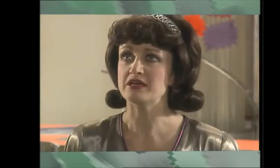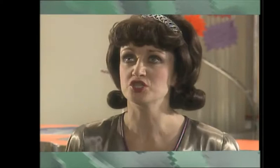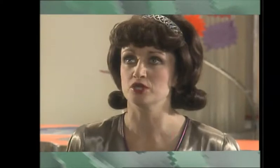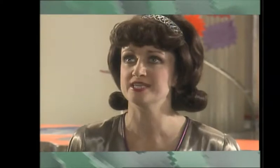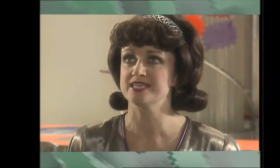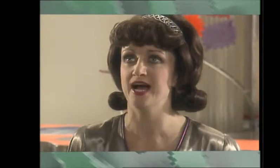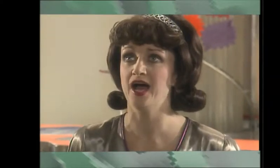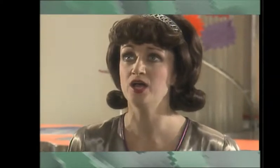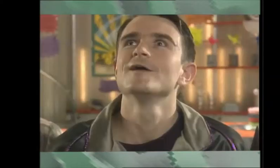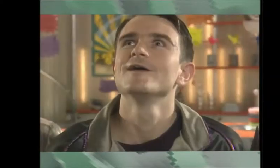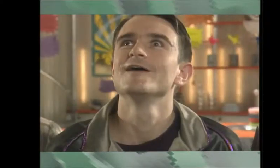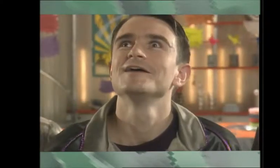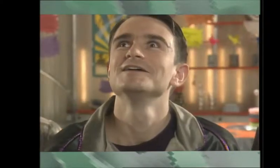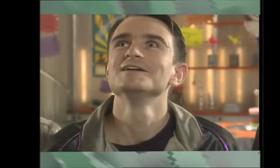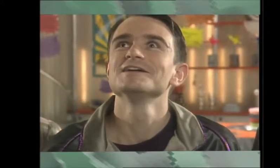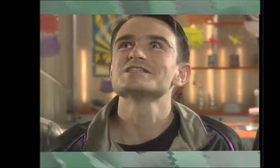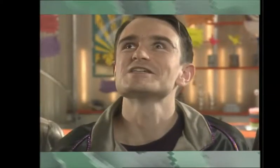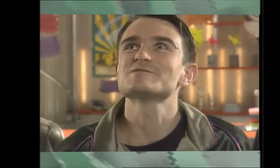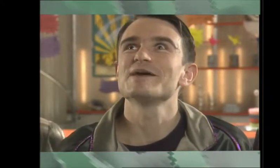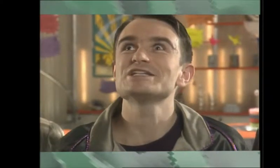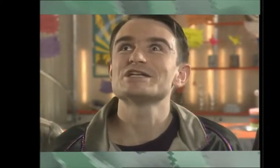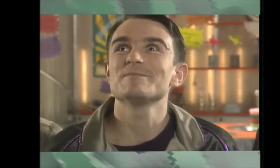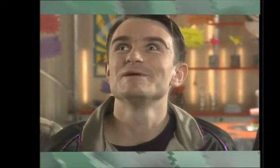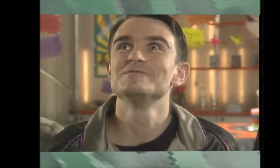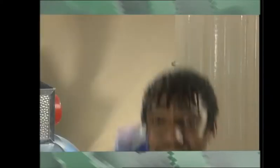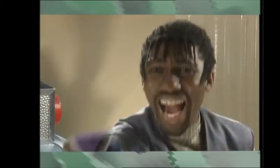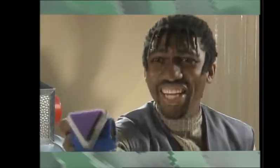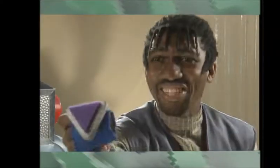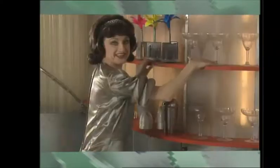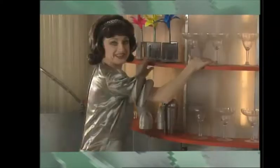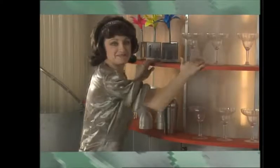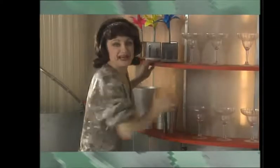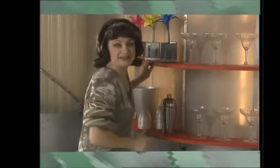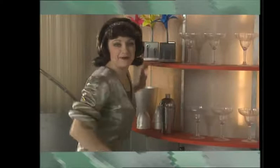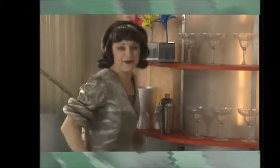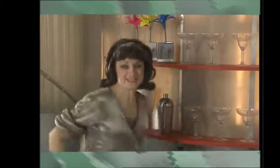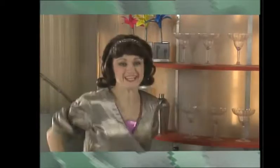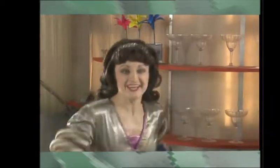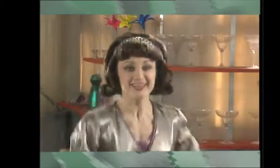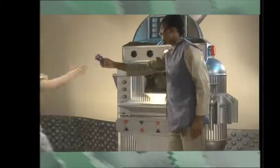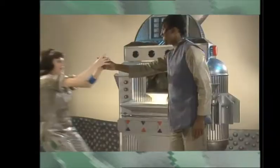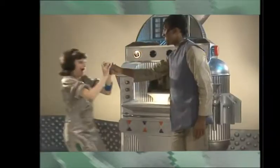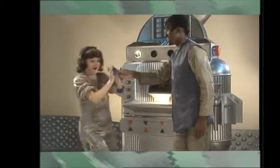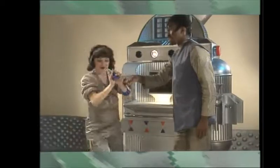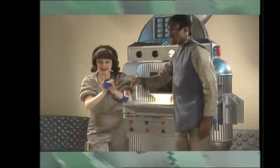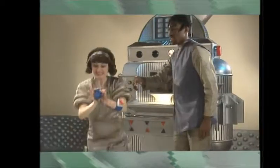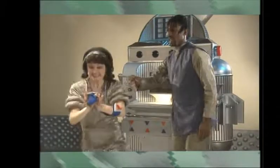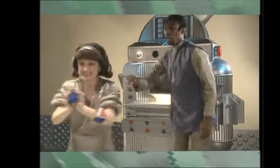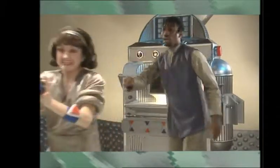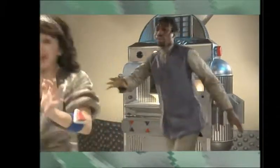That's not a star. It's a spaceship. Get it! The paint box! That'll impress. Yes, Leo, that'll no!